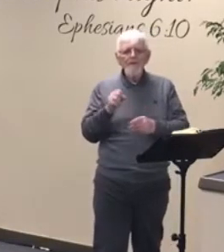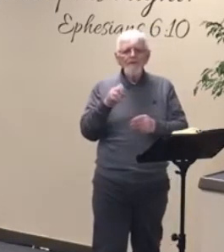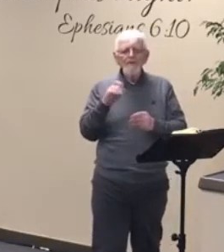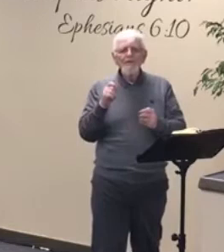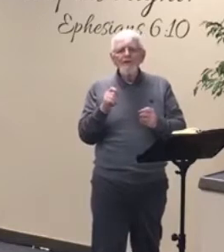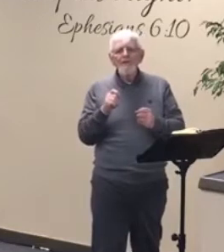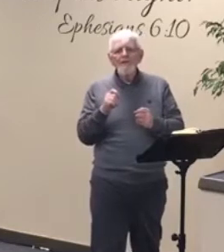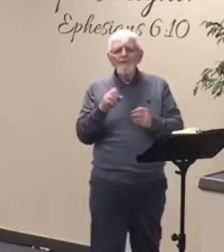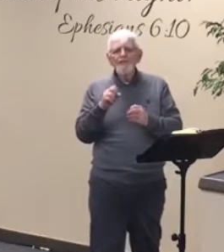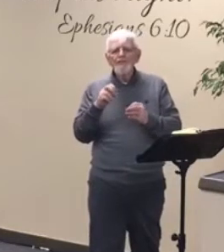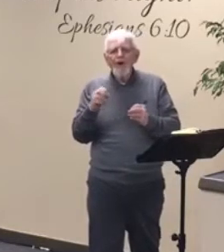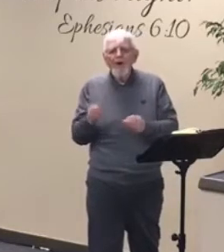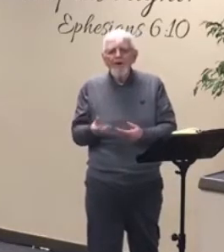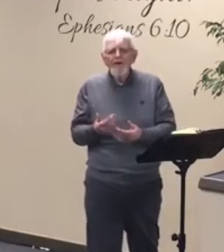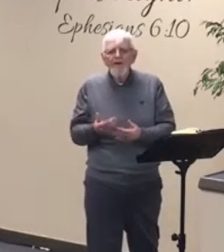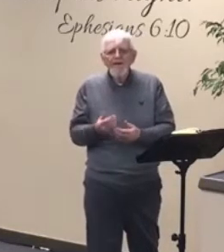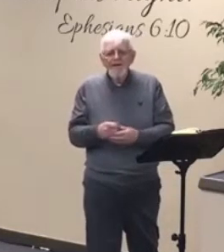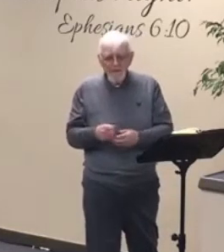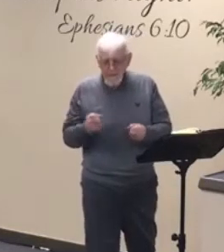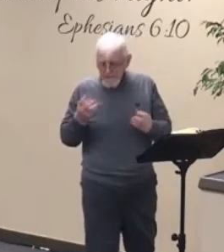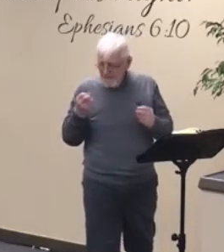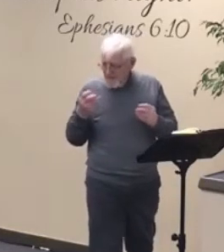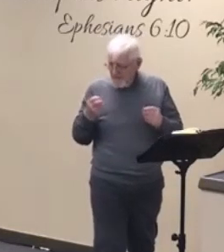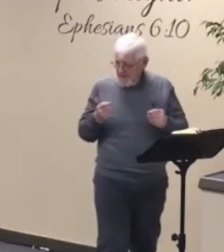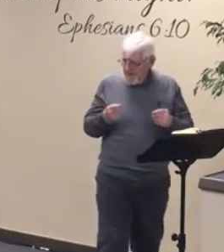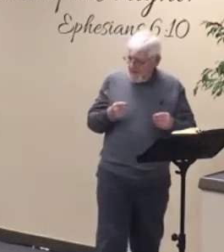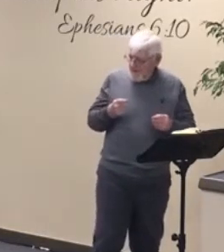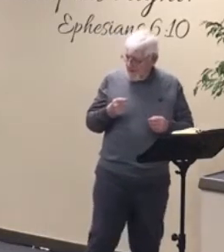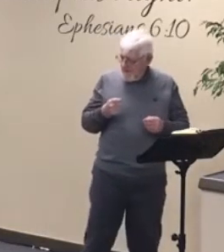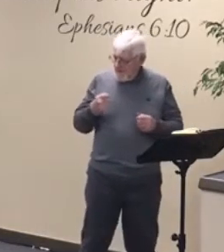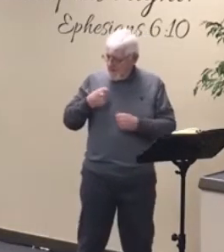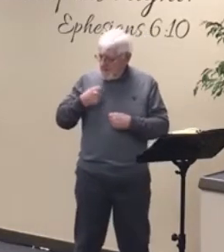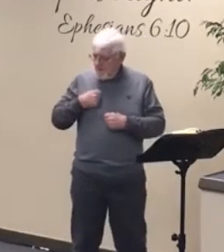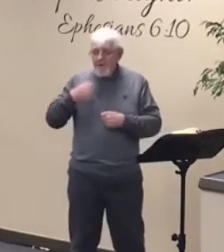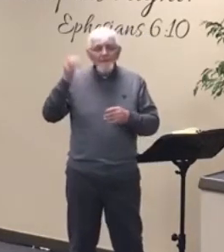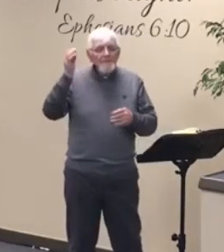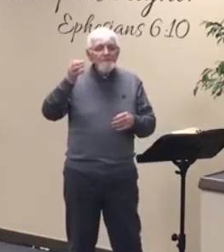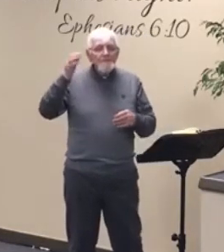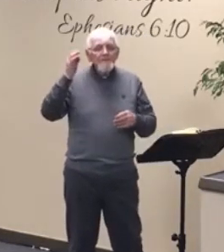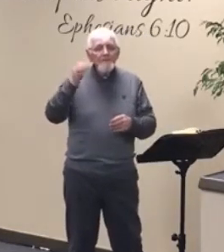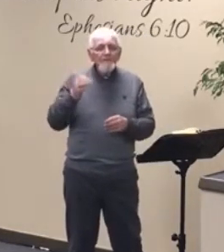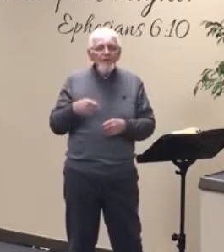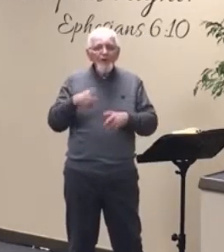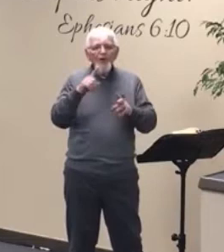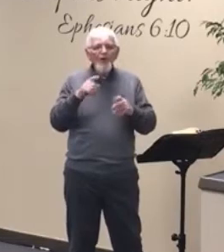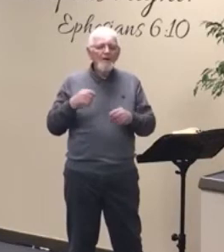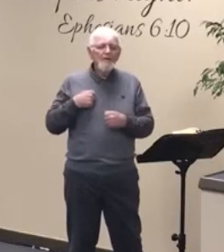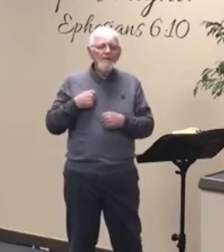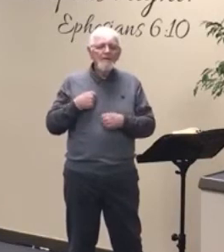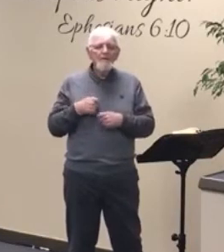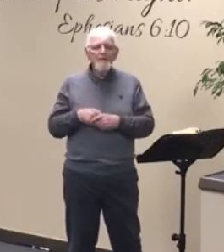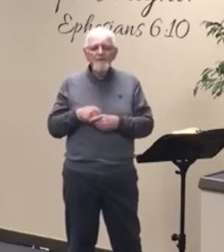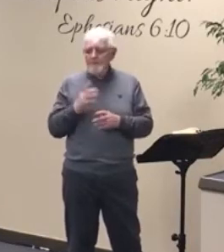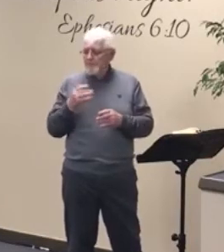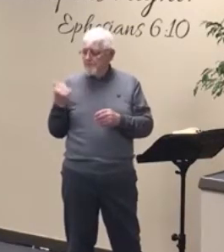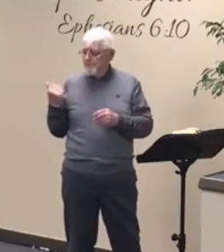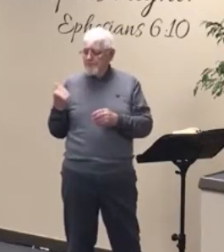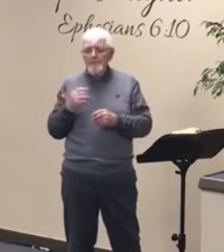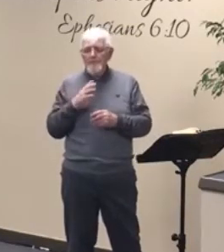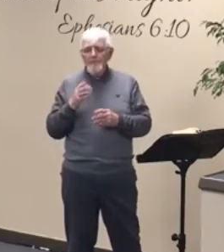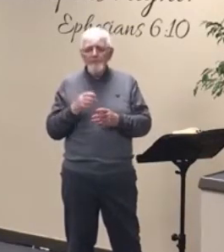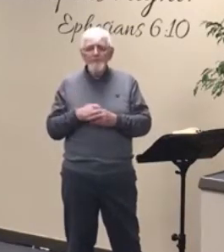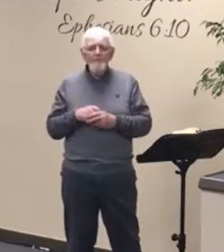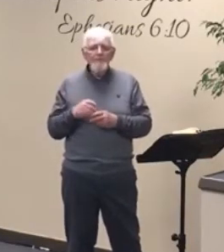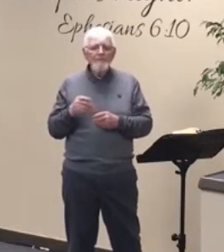so simple. I've had a number of military preachers in my life that I've listened to. They went into the military. I've never been in the military. But I picked up a couple